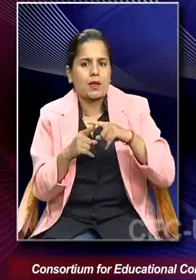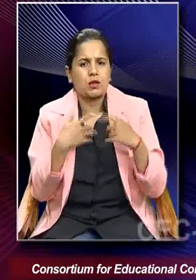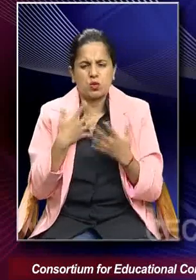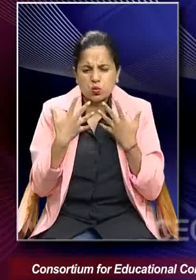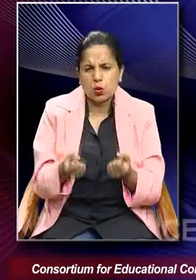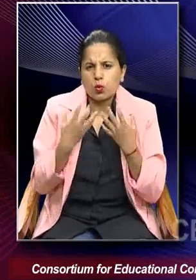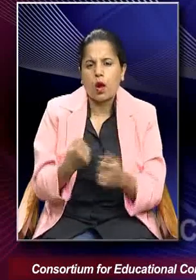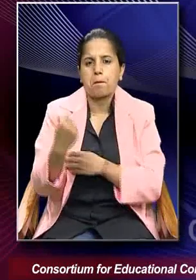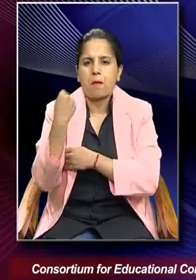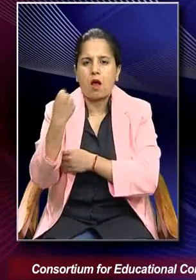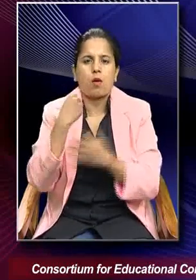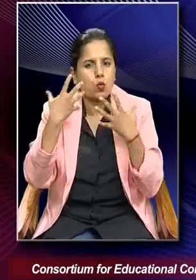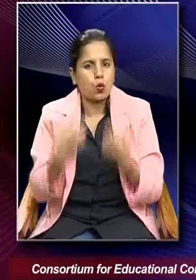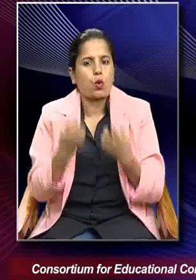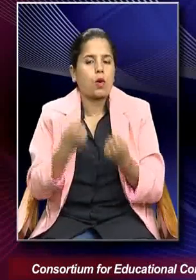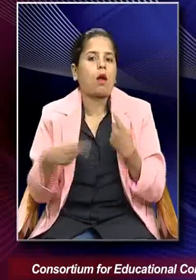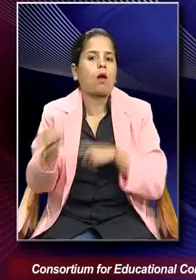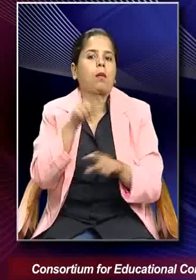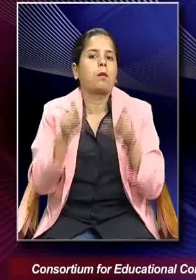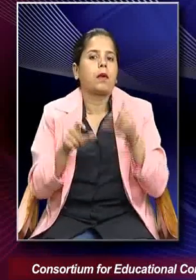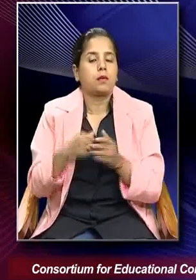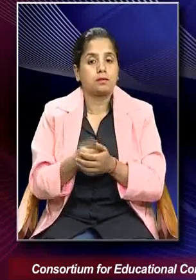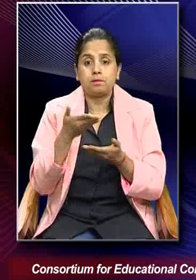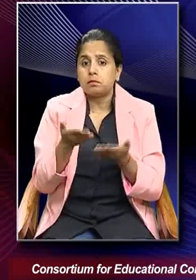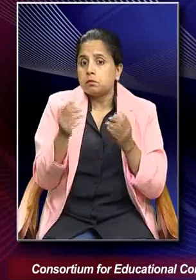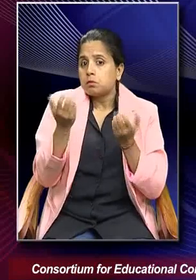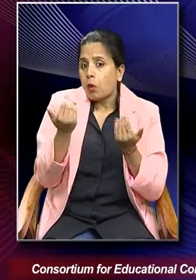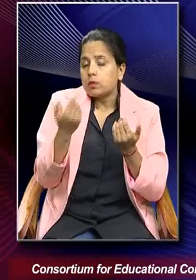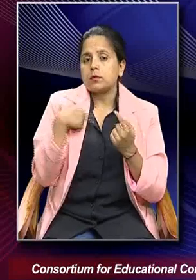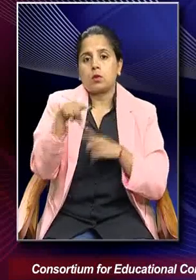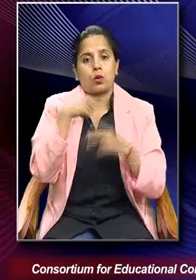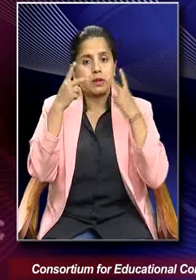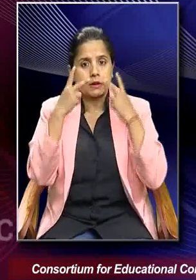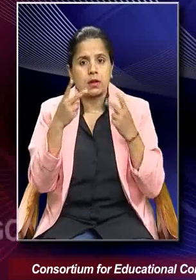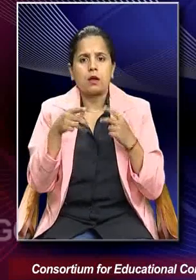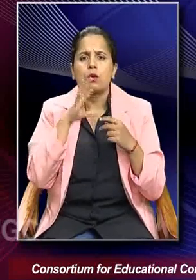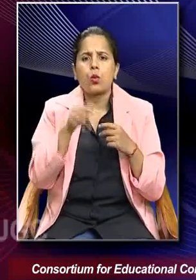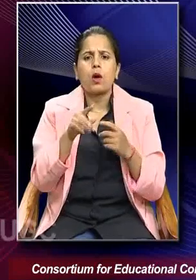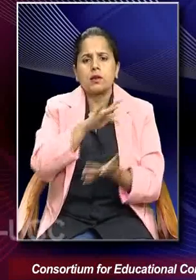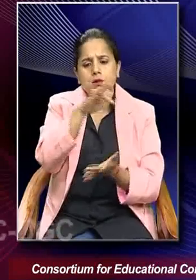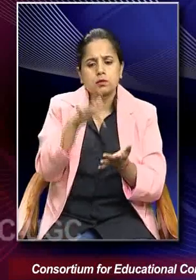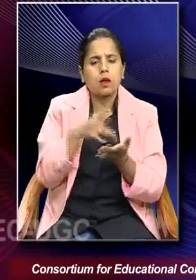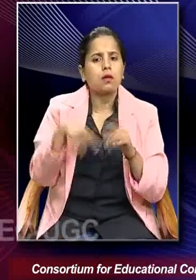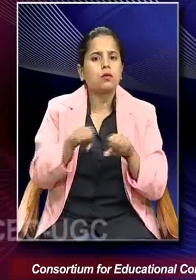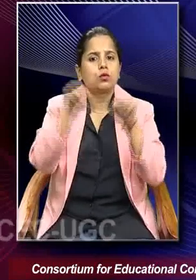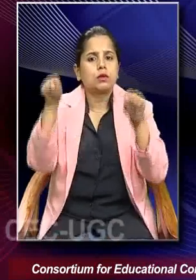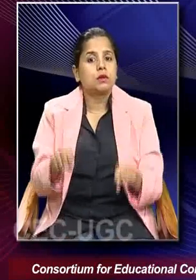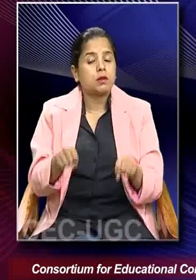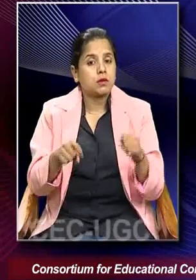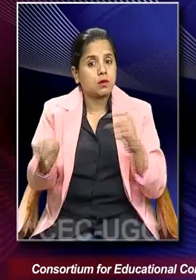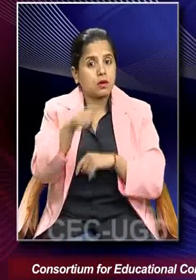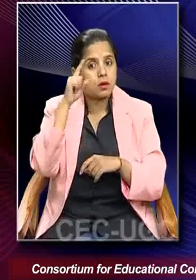power. In this, we can see that a centralized system, method of